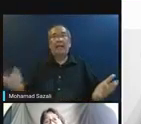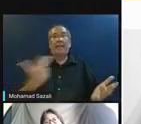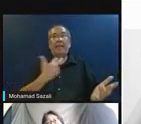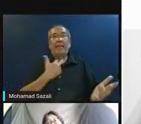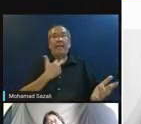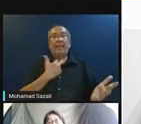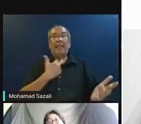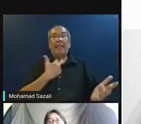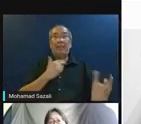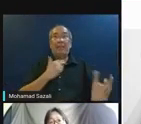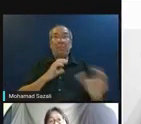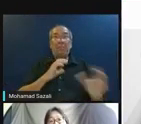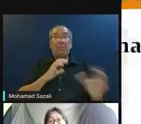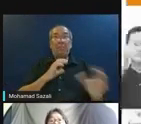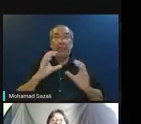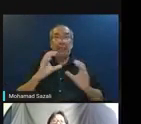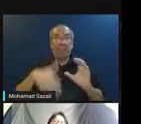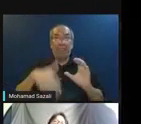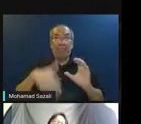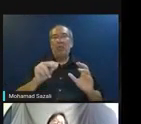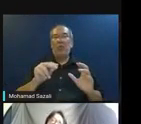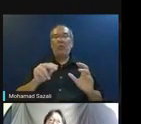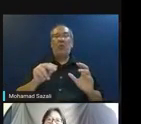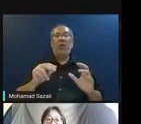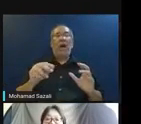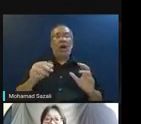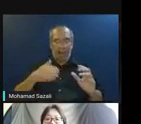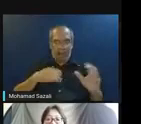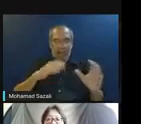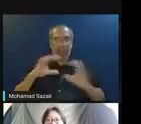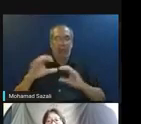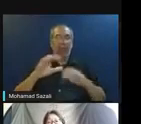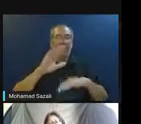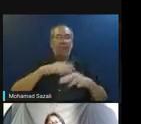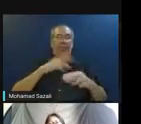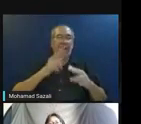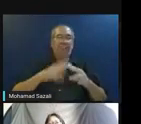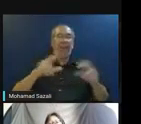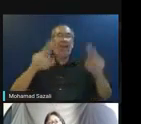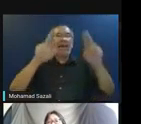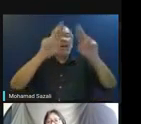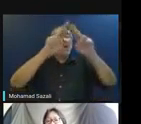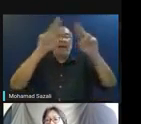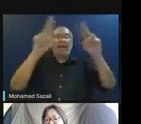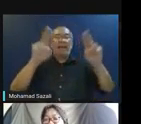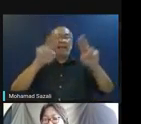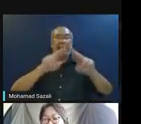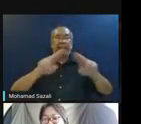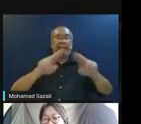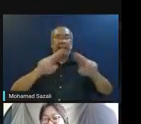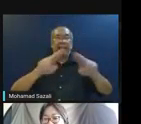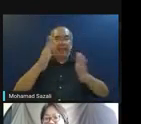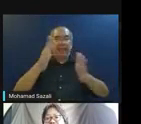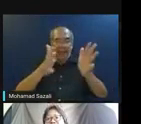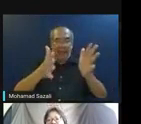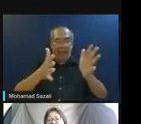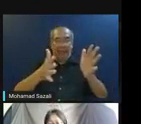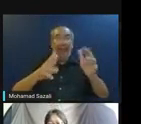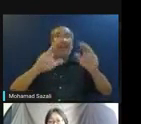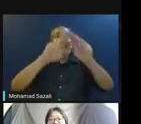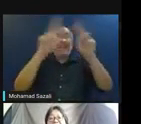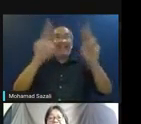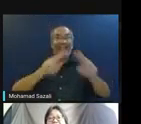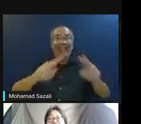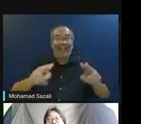But if a deaf person from China may not be a deaf person from India, you might think that, oh, they were not able to communicate. But not